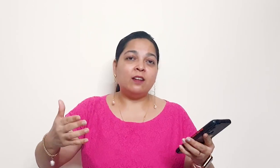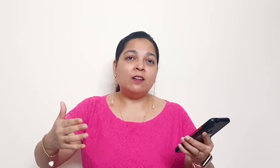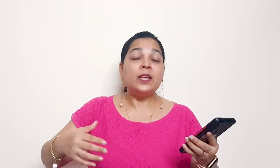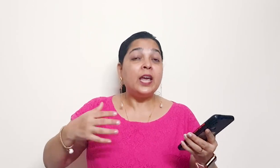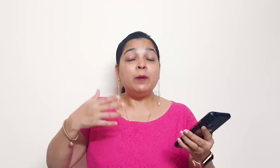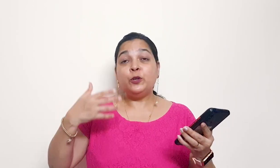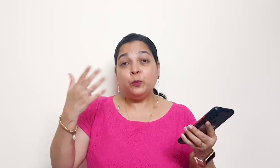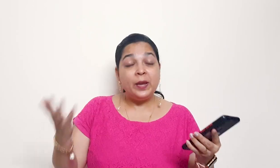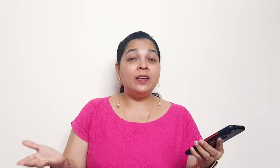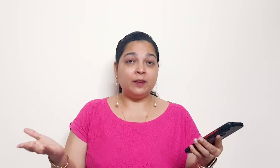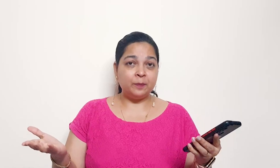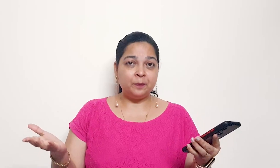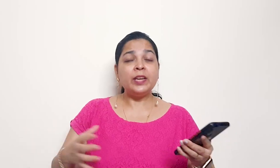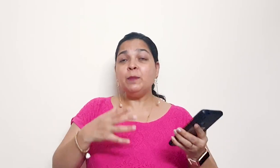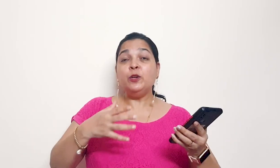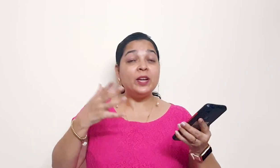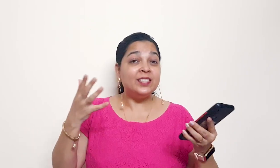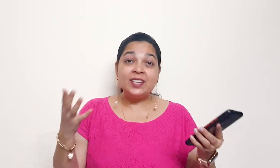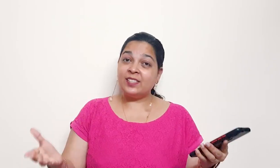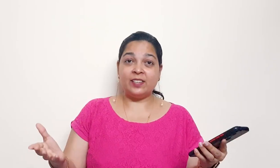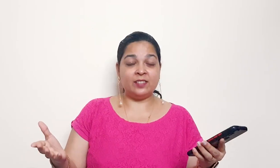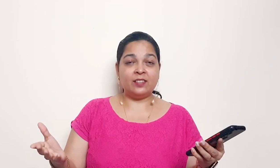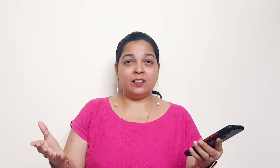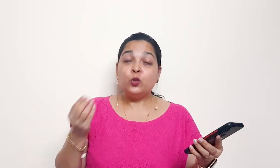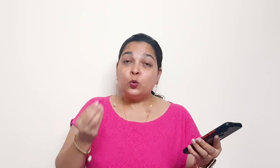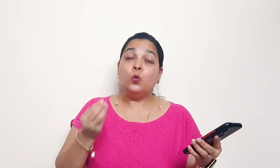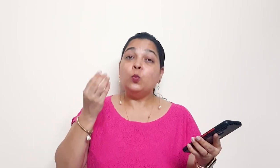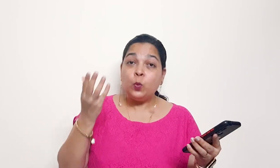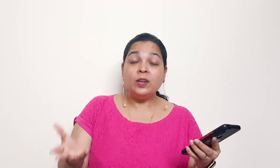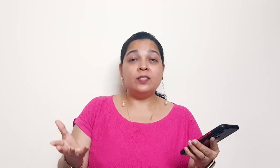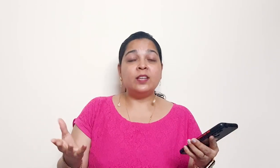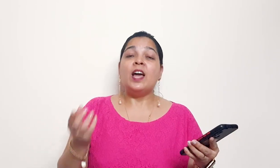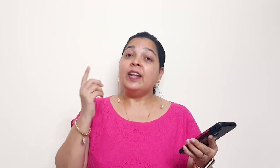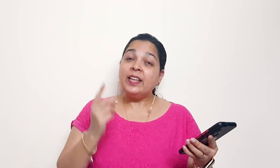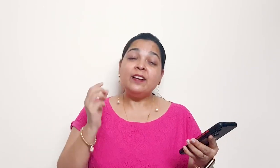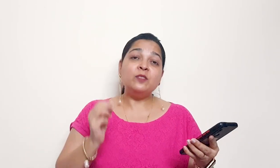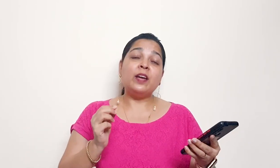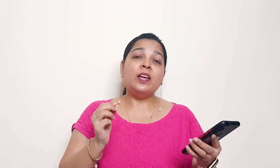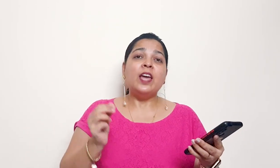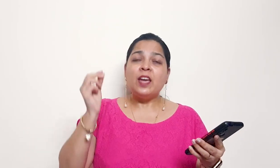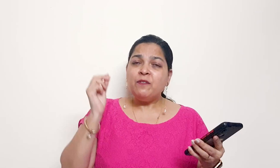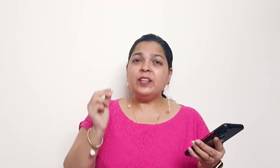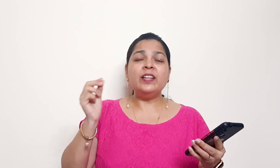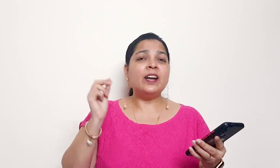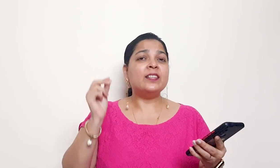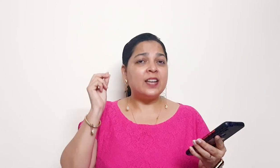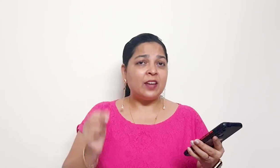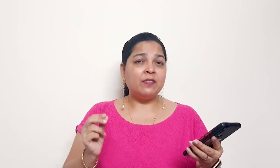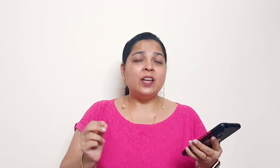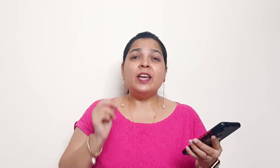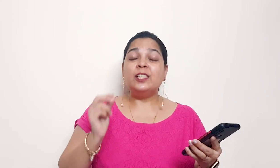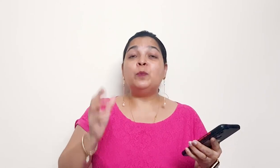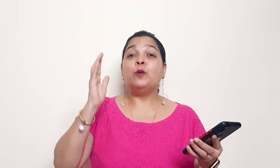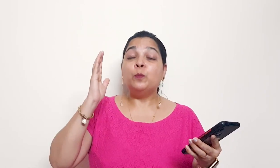everything came into being, came into existence, with words. And that is why everything that is